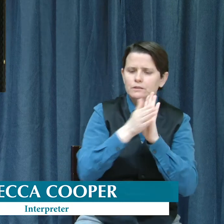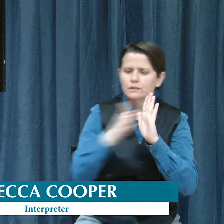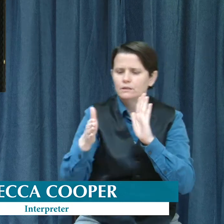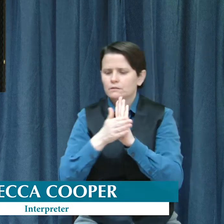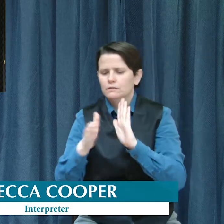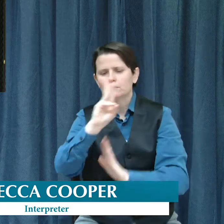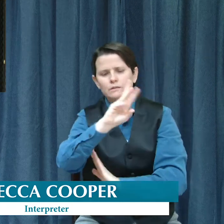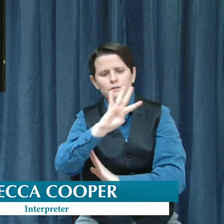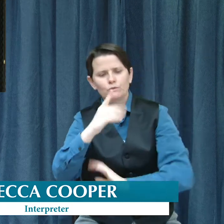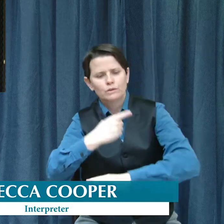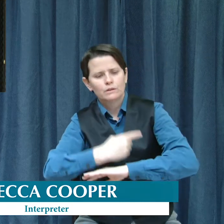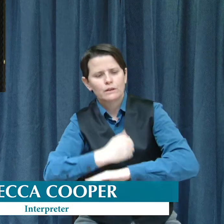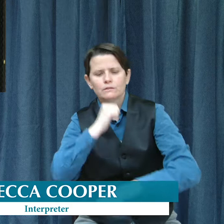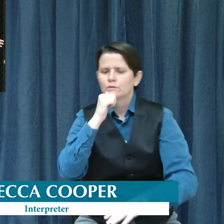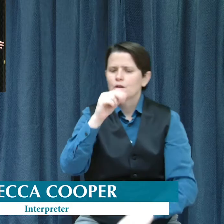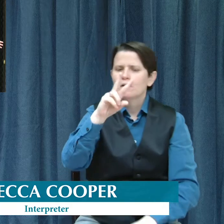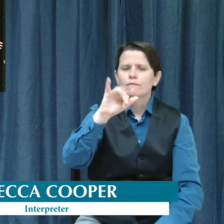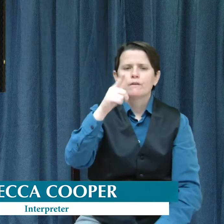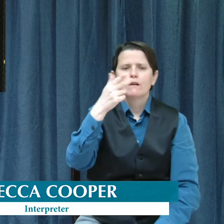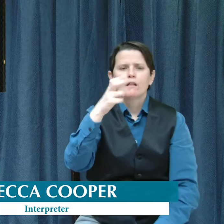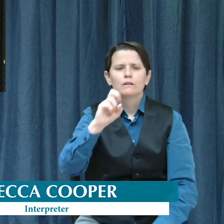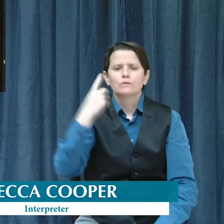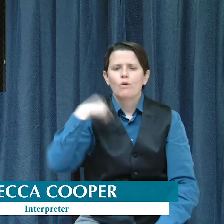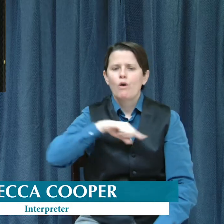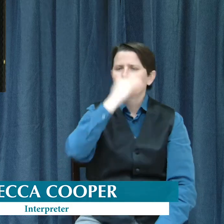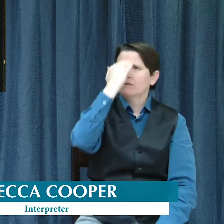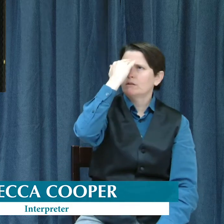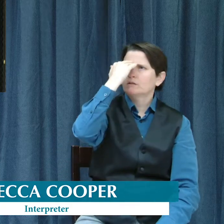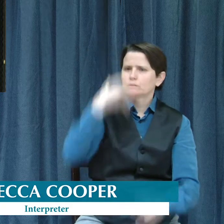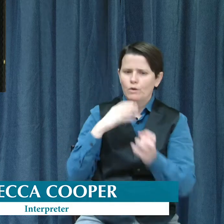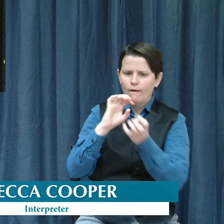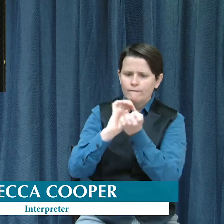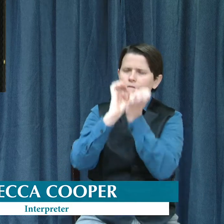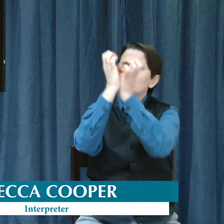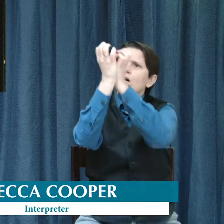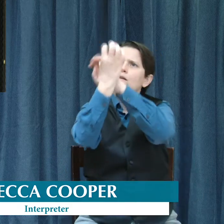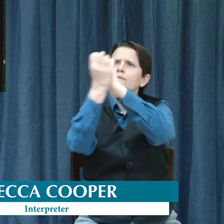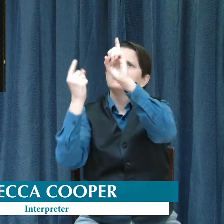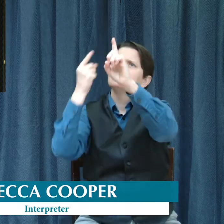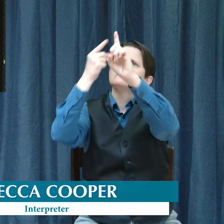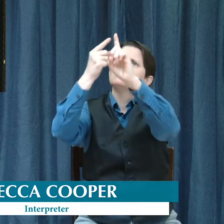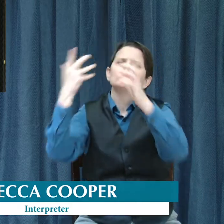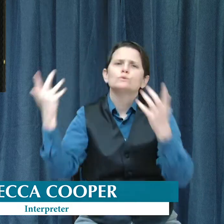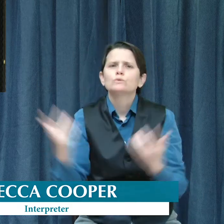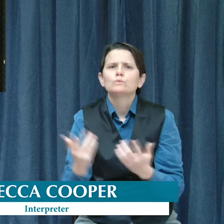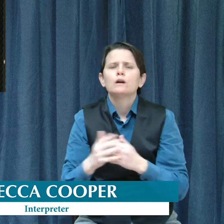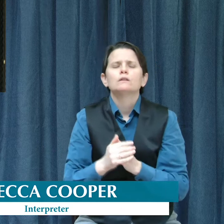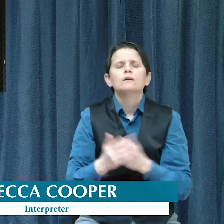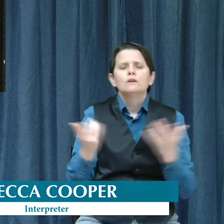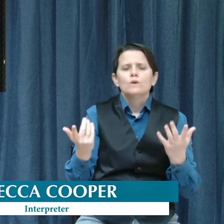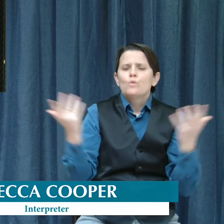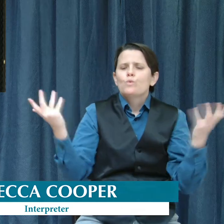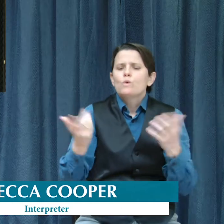our consciousness is evolving towards? What is it that we can wake up and see